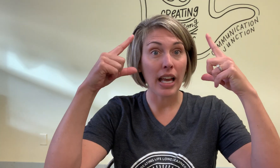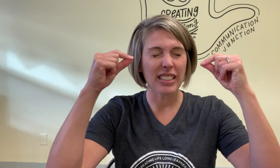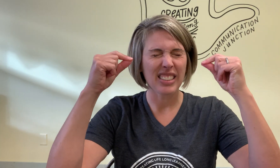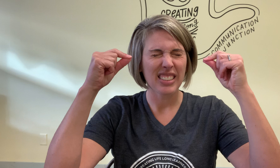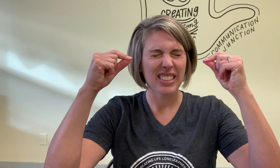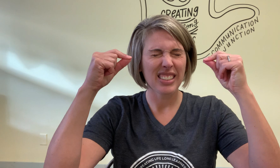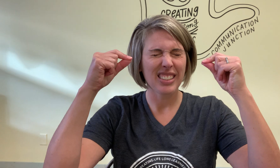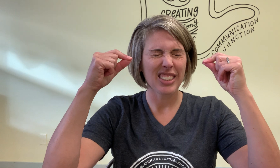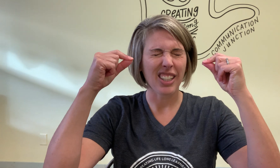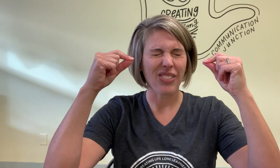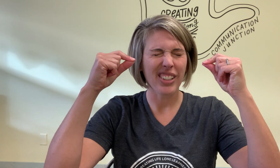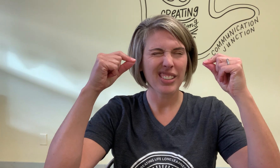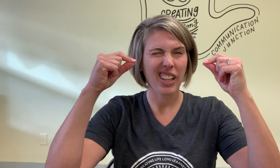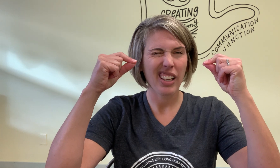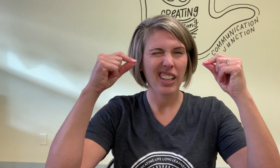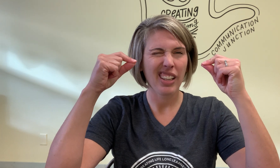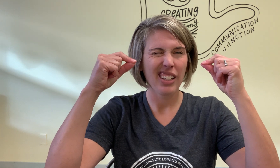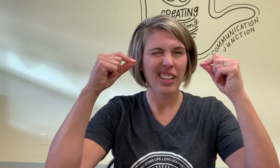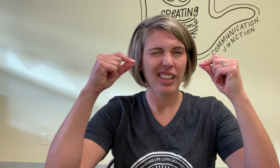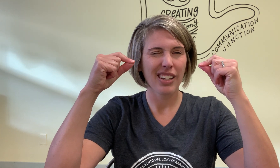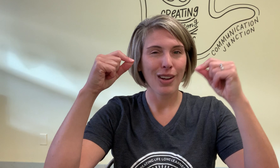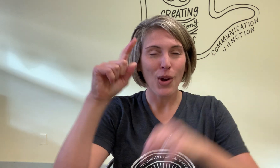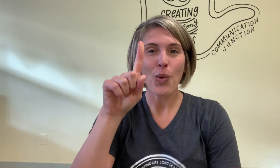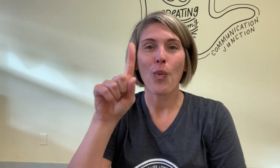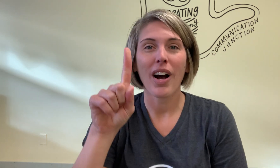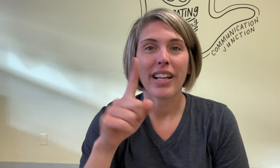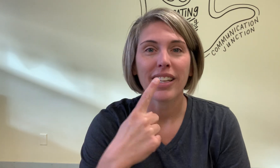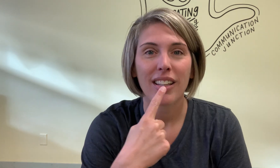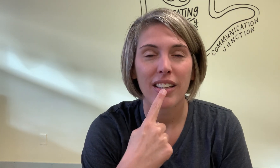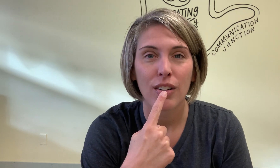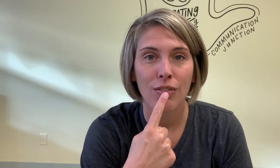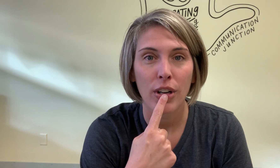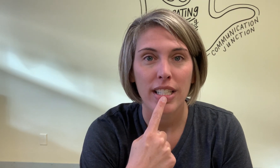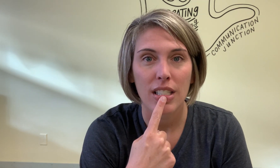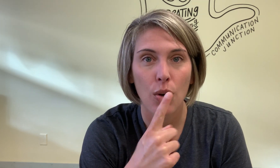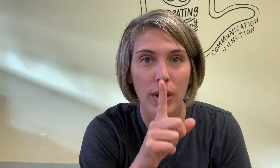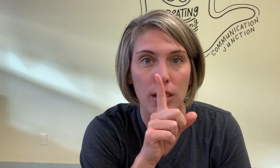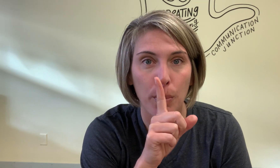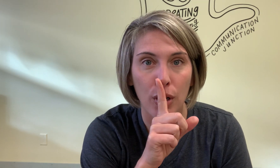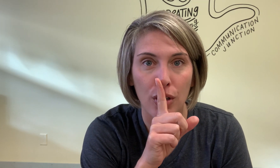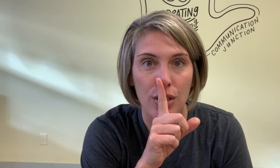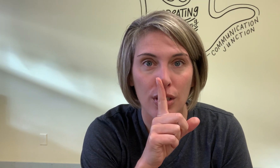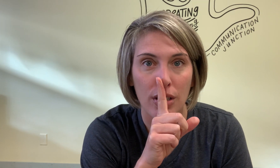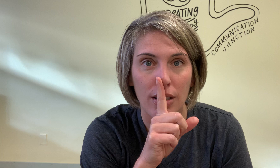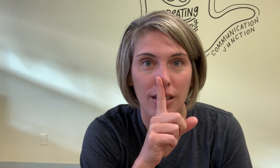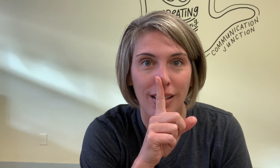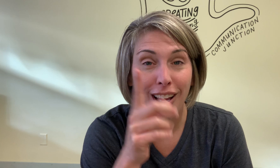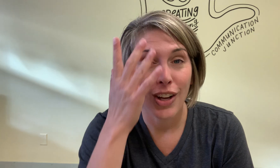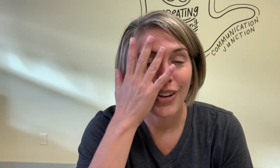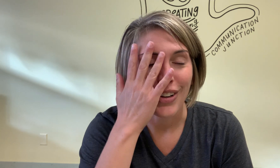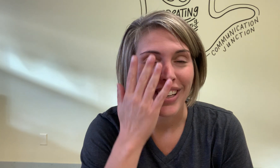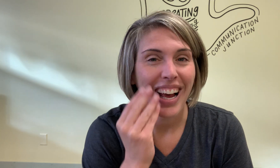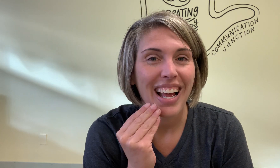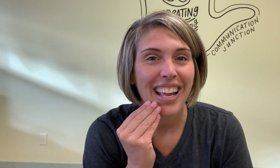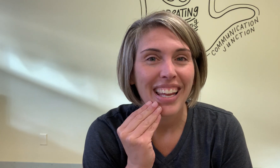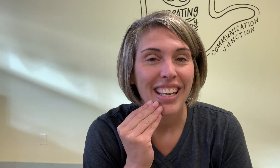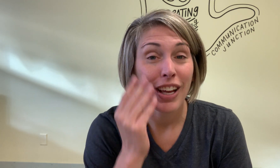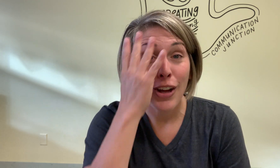eyes shut real tight. One little voice whispers, good night.